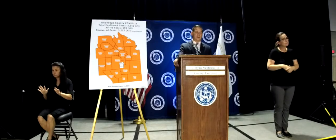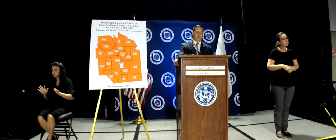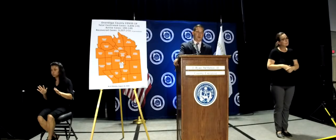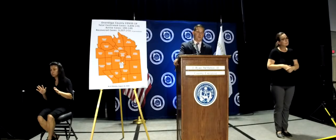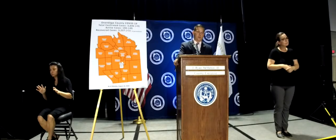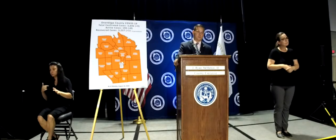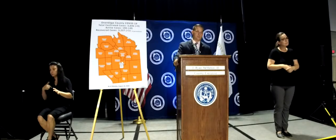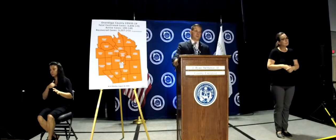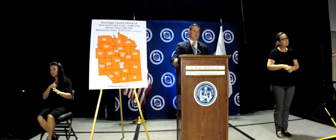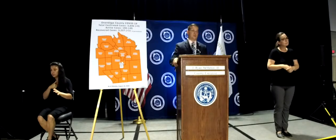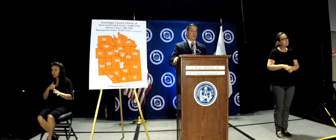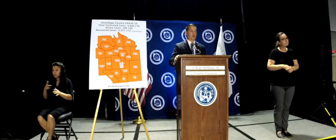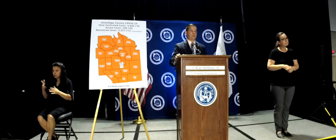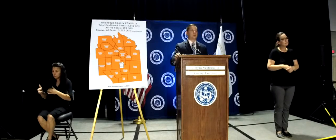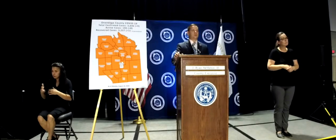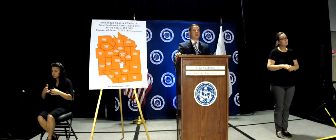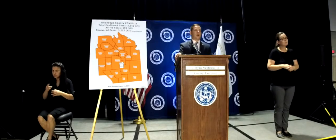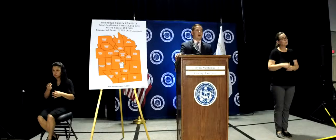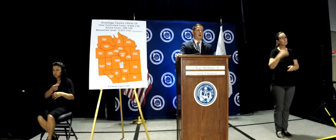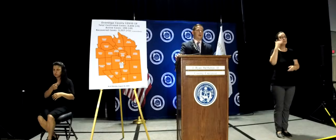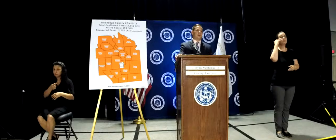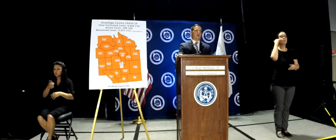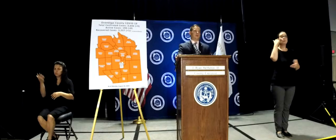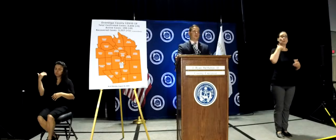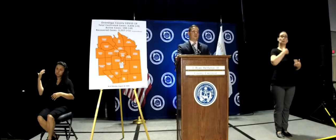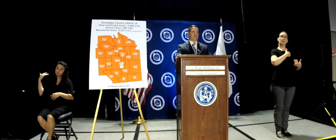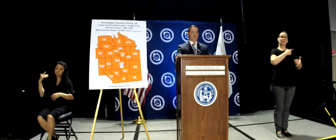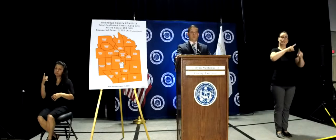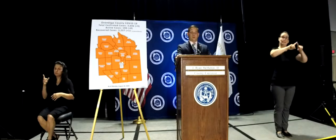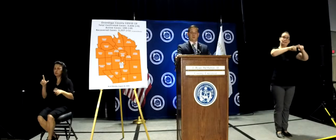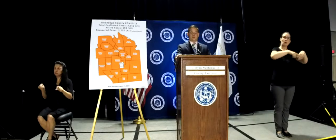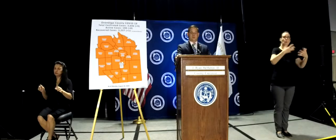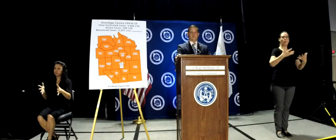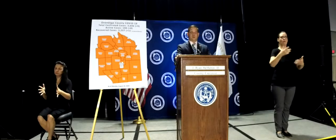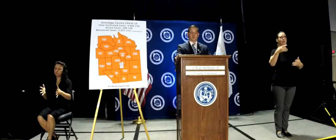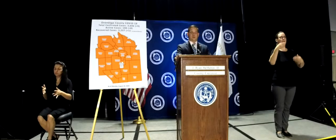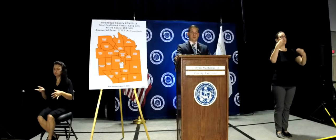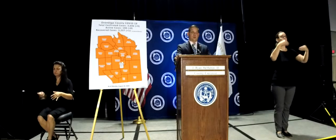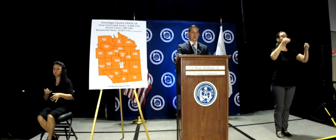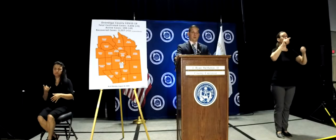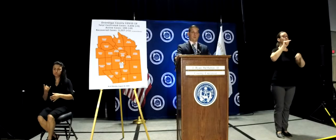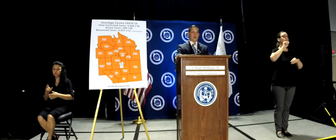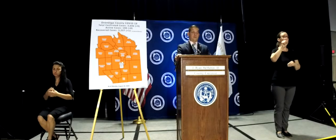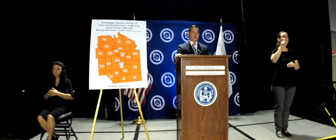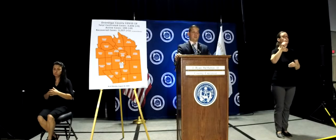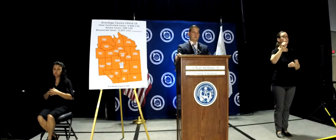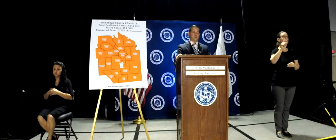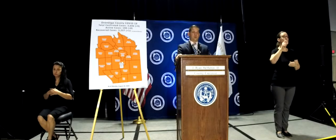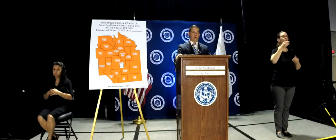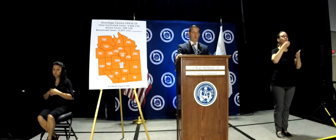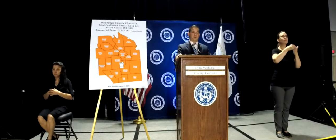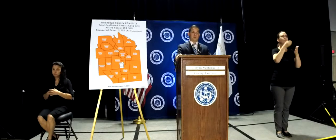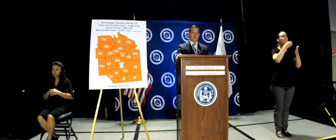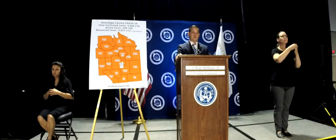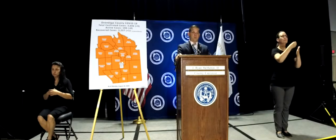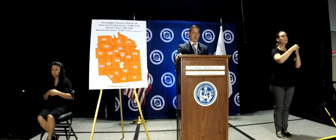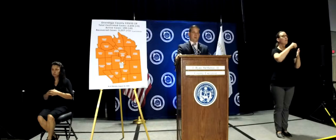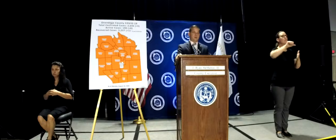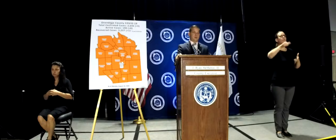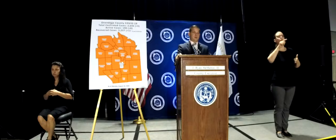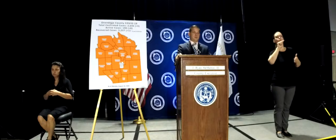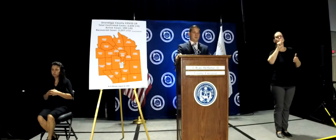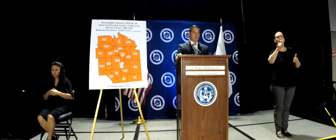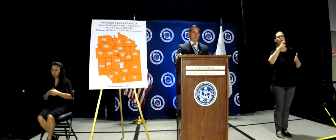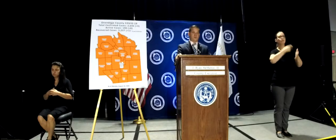tax than any other government in central New York. And we made the tough decisions early. We have our teams doing more work than they've ever